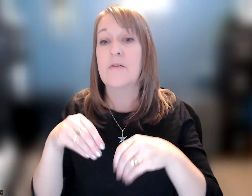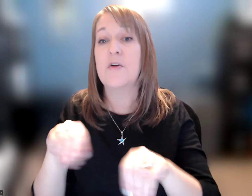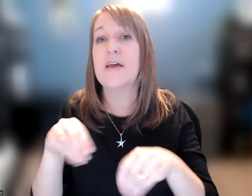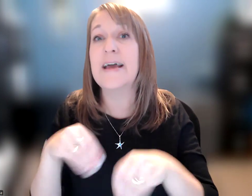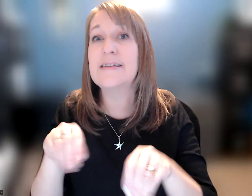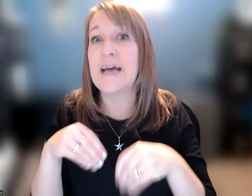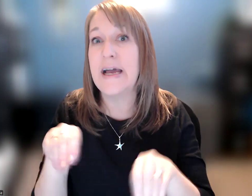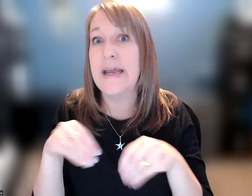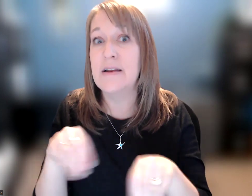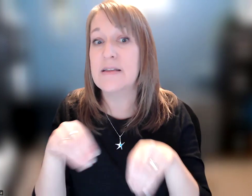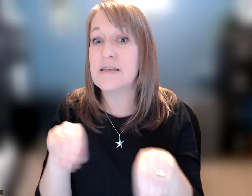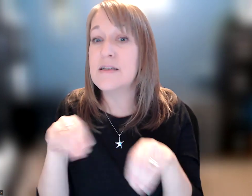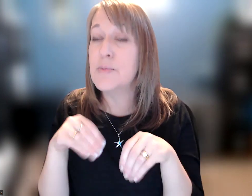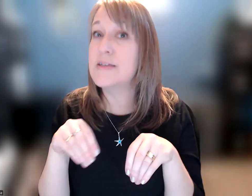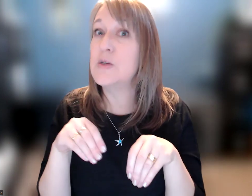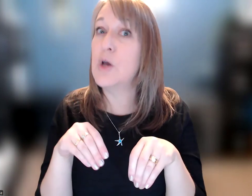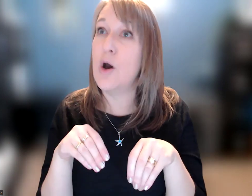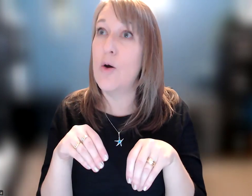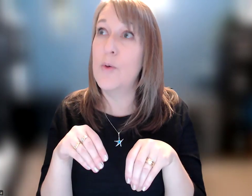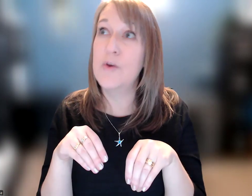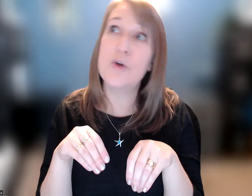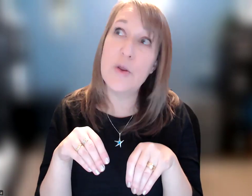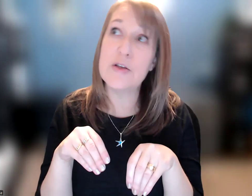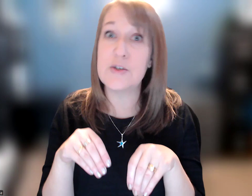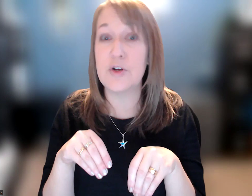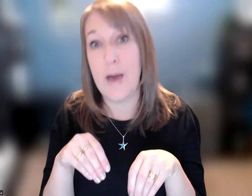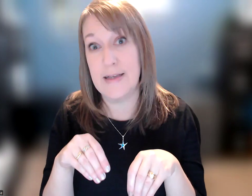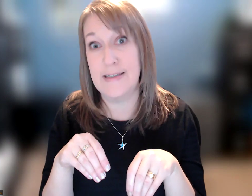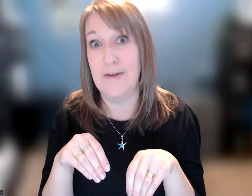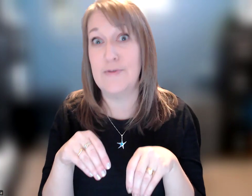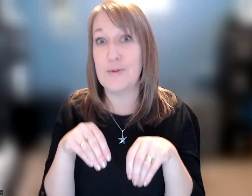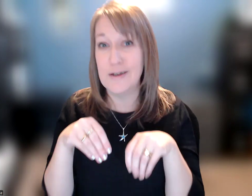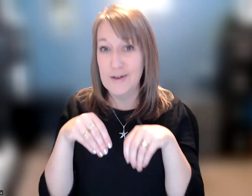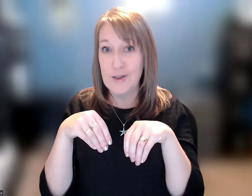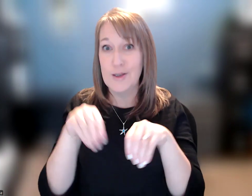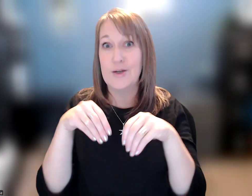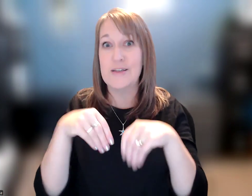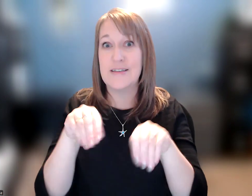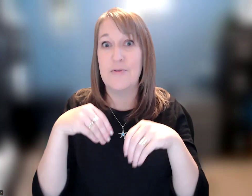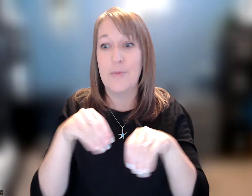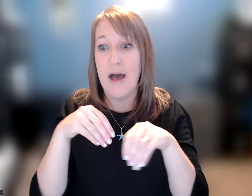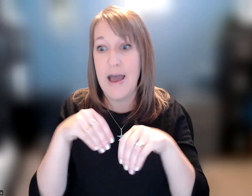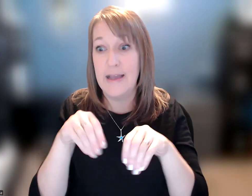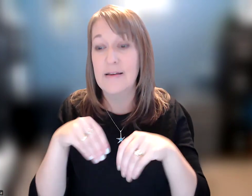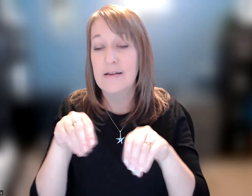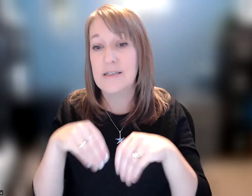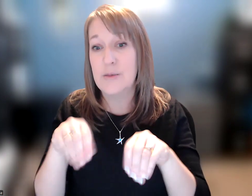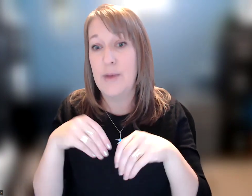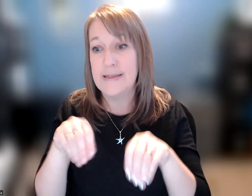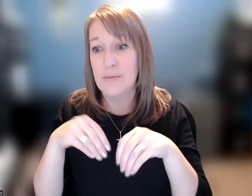For the next sign, this isn't a place you go, but when you go to the store, you buy stuff. So we're going to learn the sign for buy, to buy